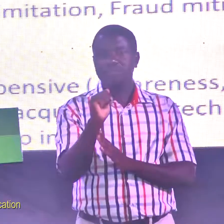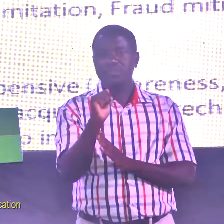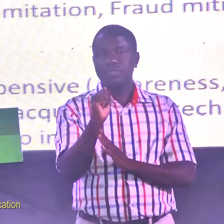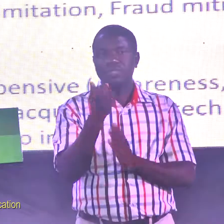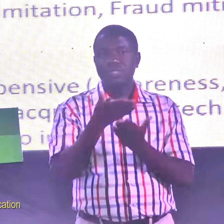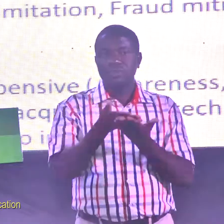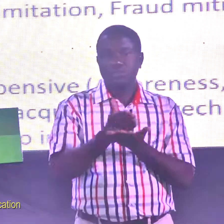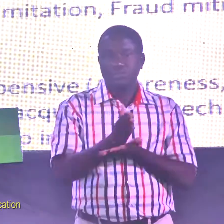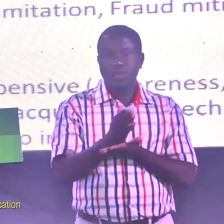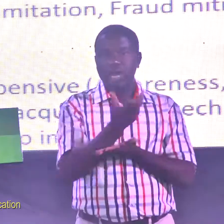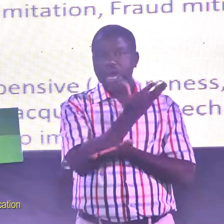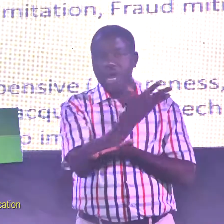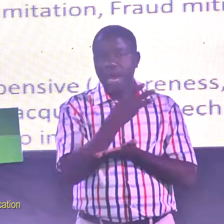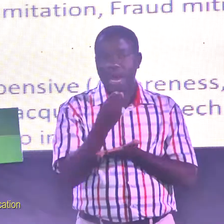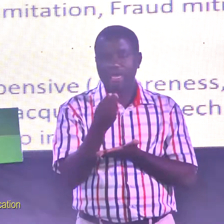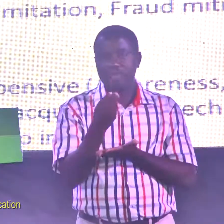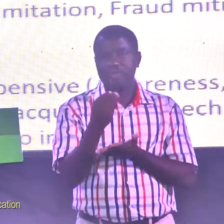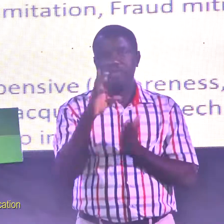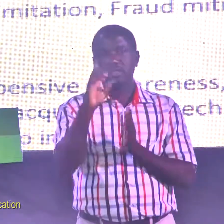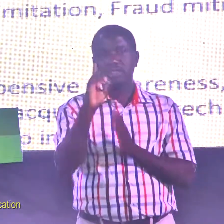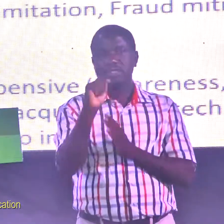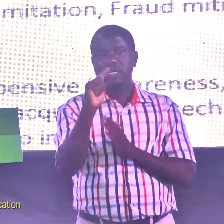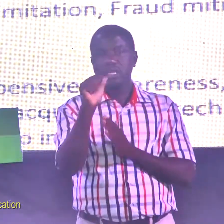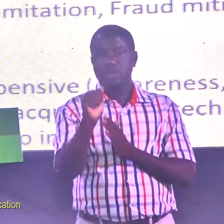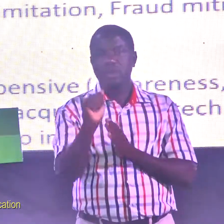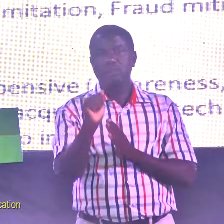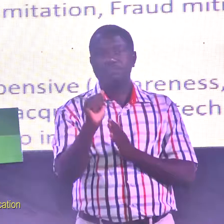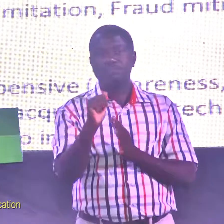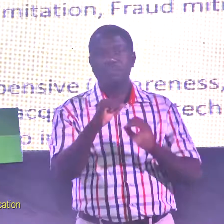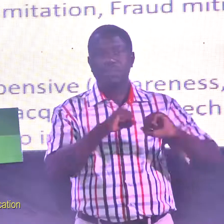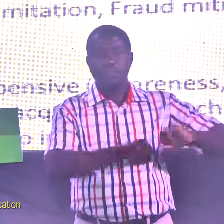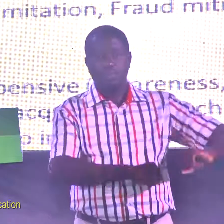and data protection.